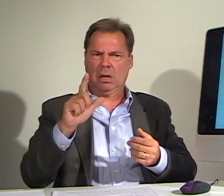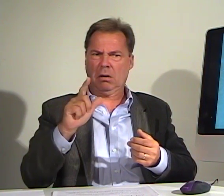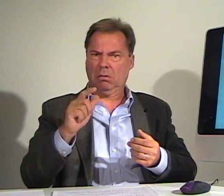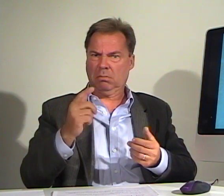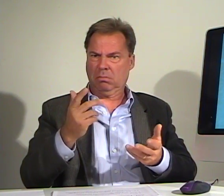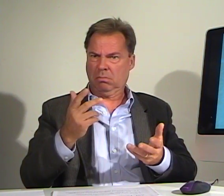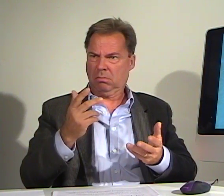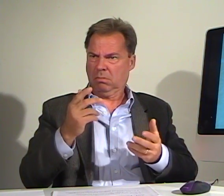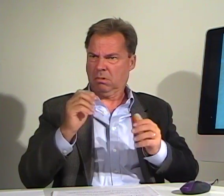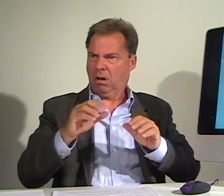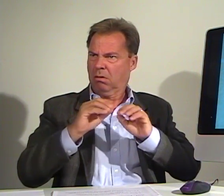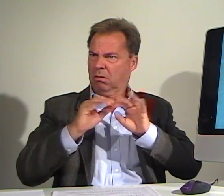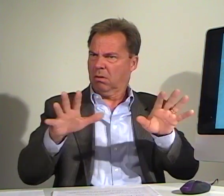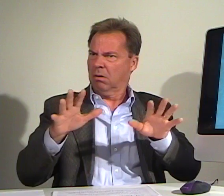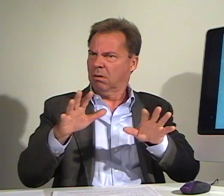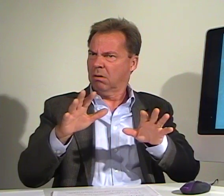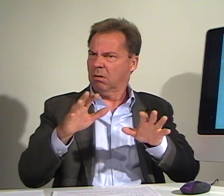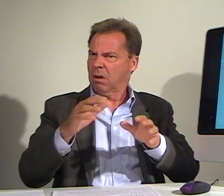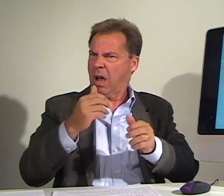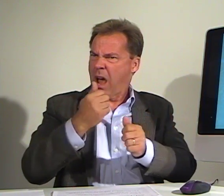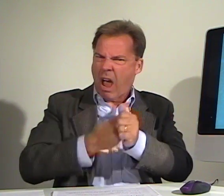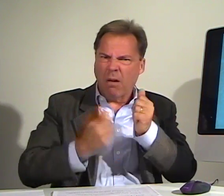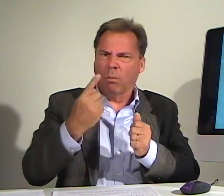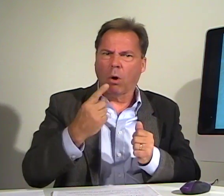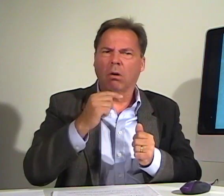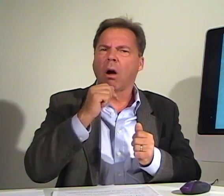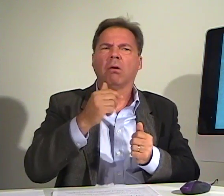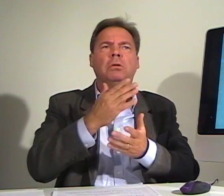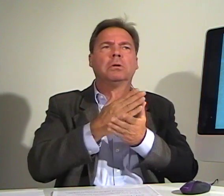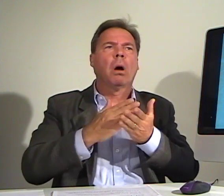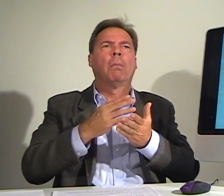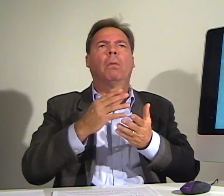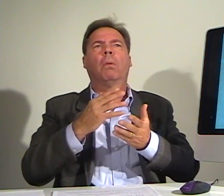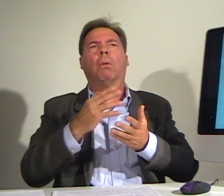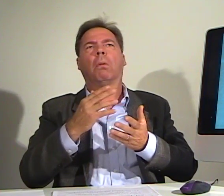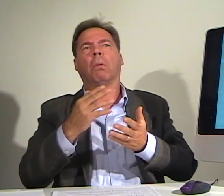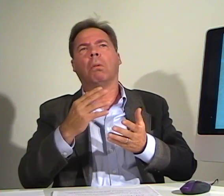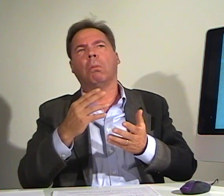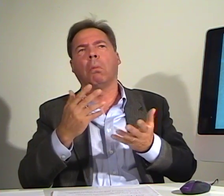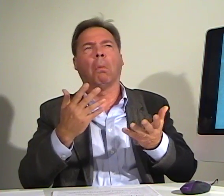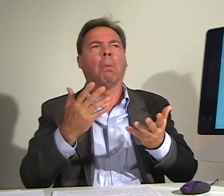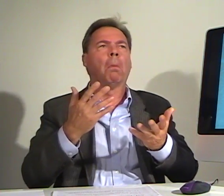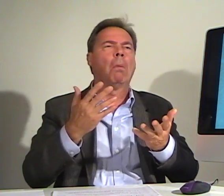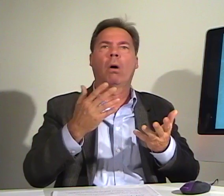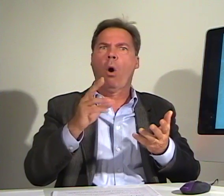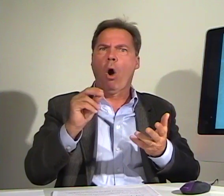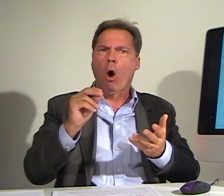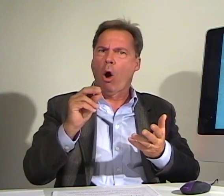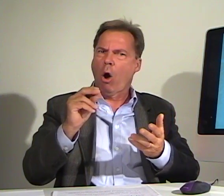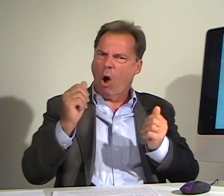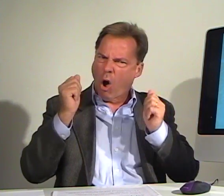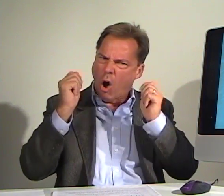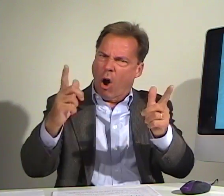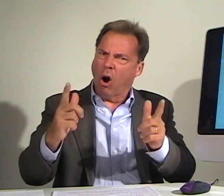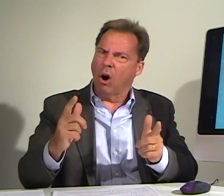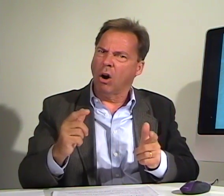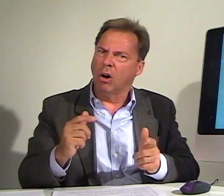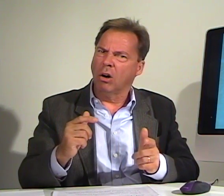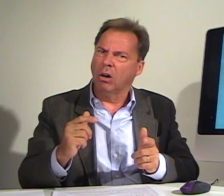yes. ASL proliferation should be for everybody, not necessarily just for some,